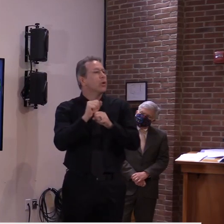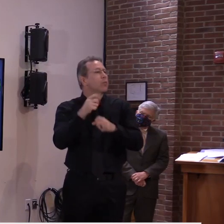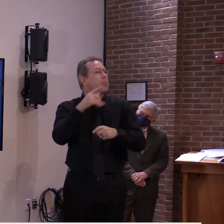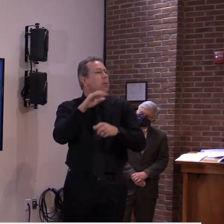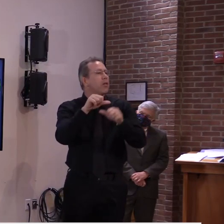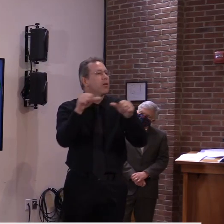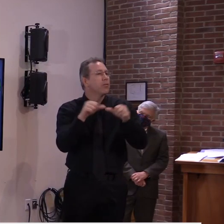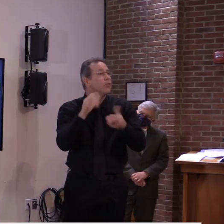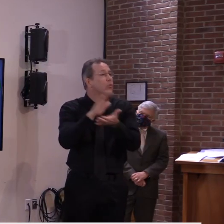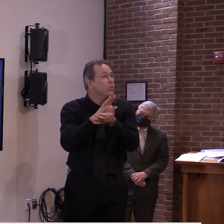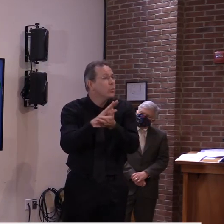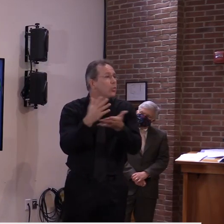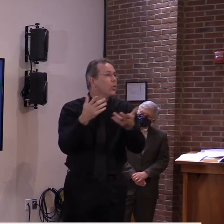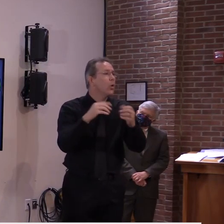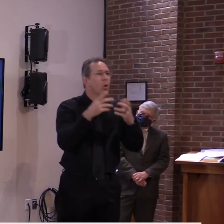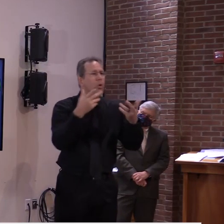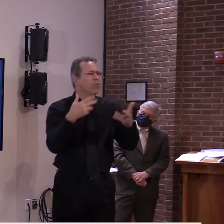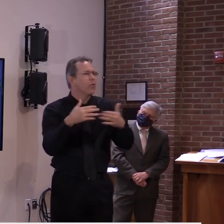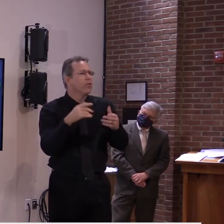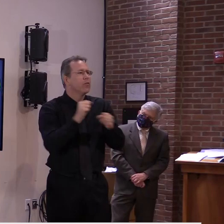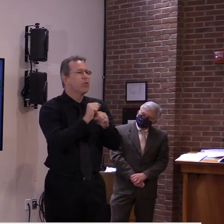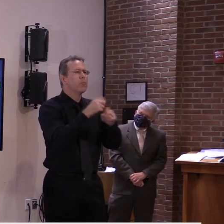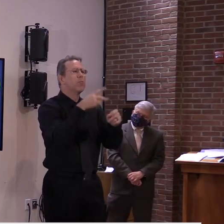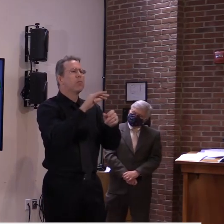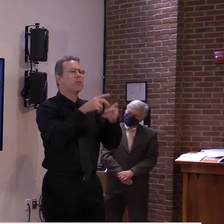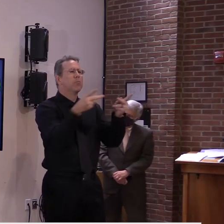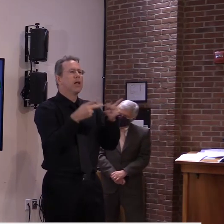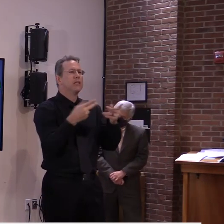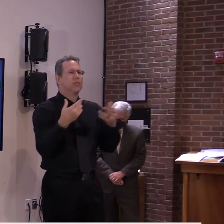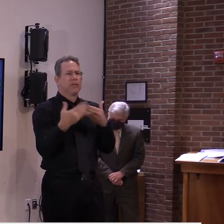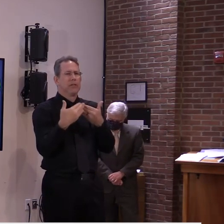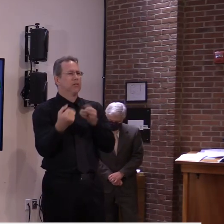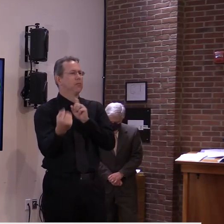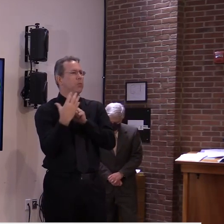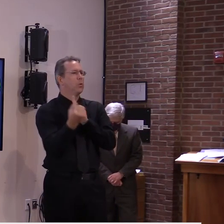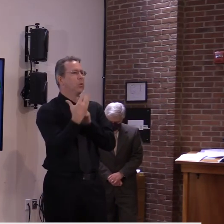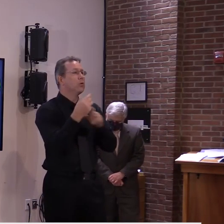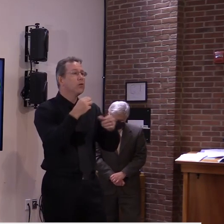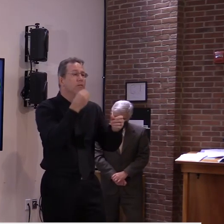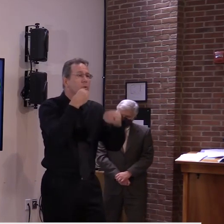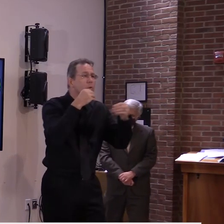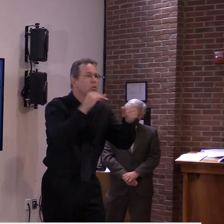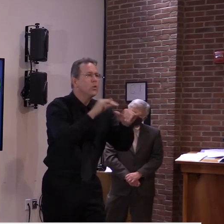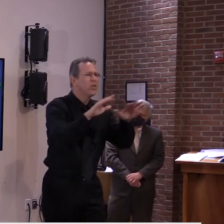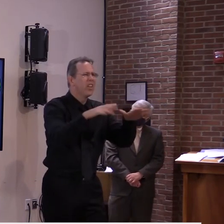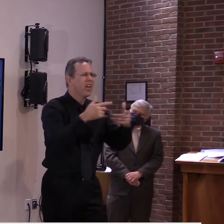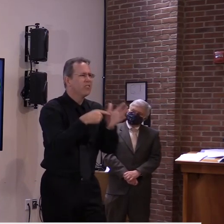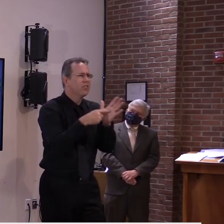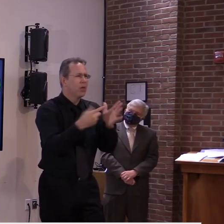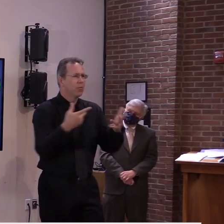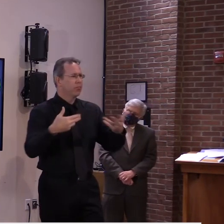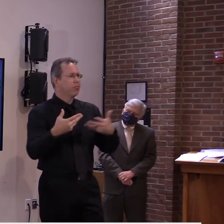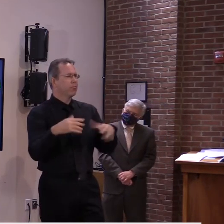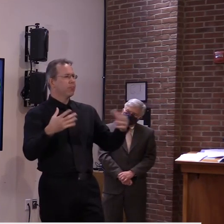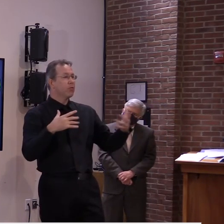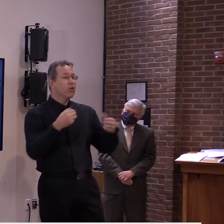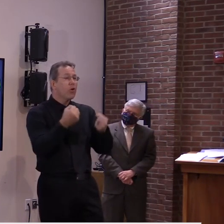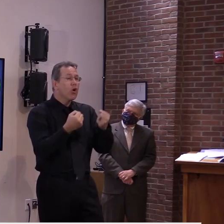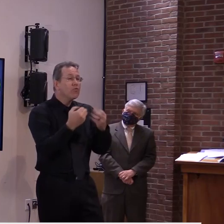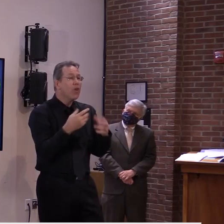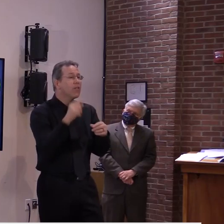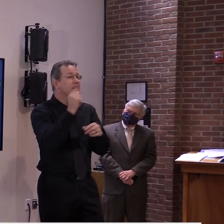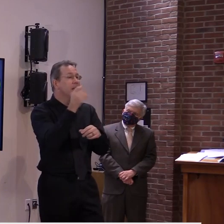somebody else whose career is in transportation and they're driving a bus or what have you. And that list can be very